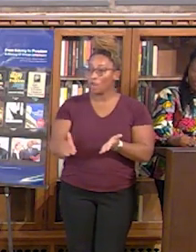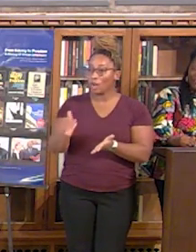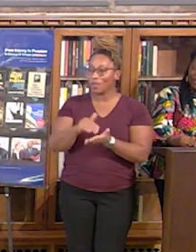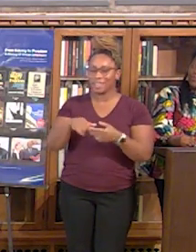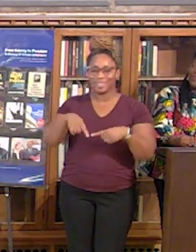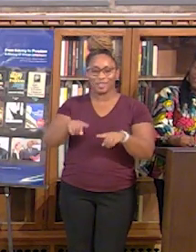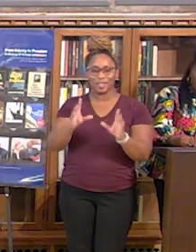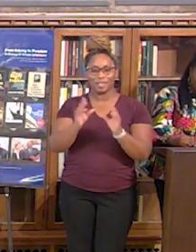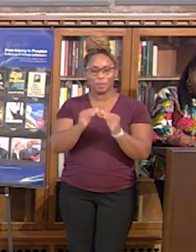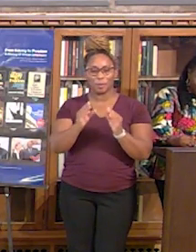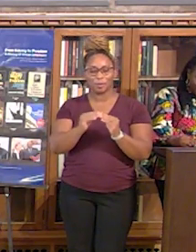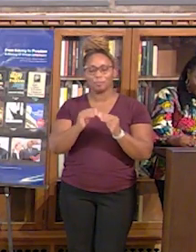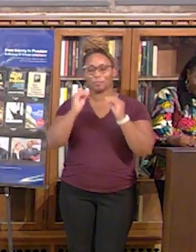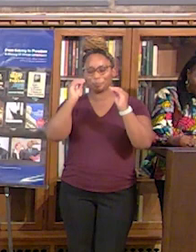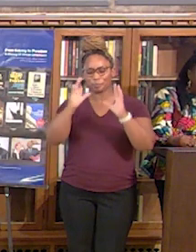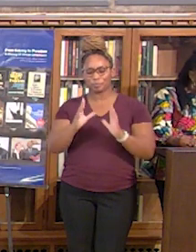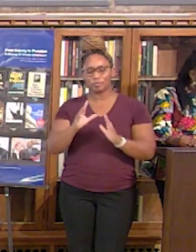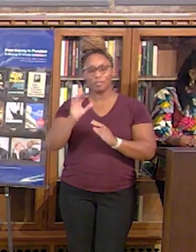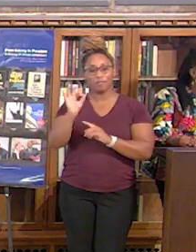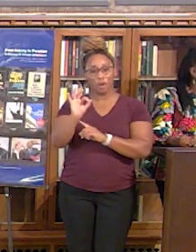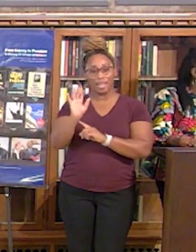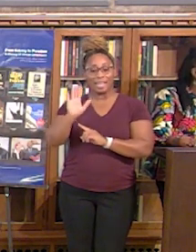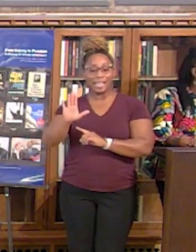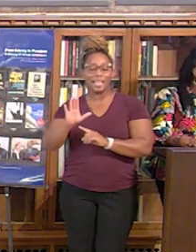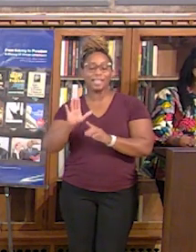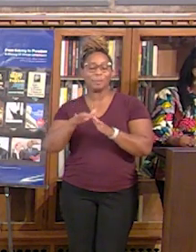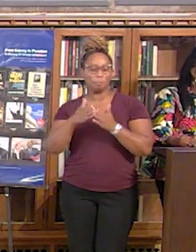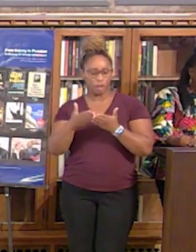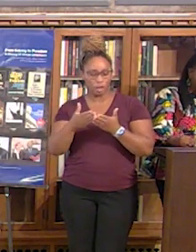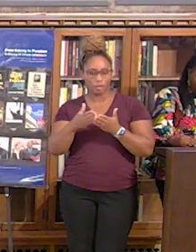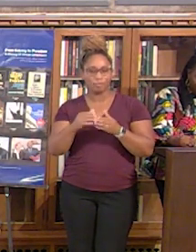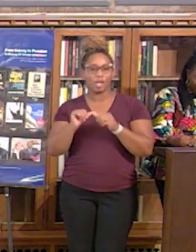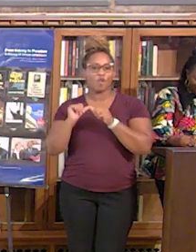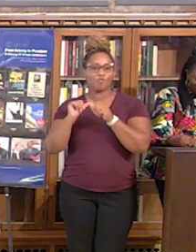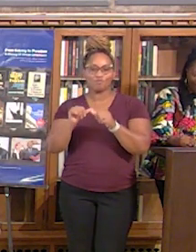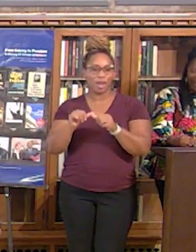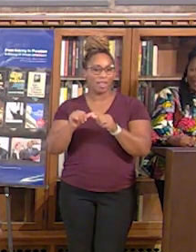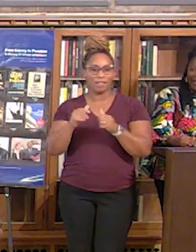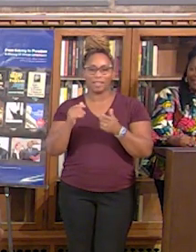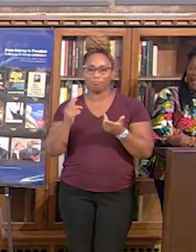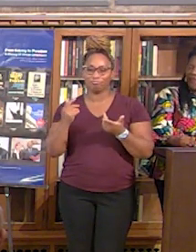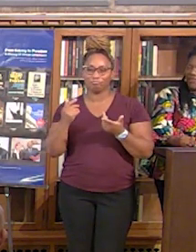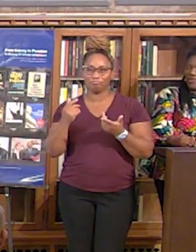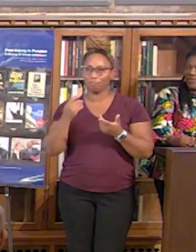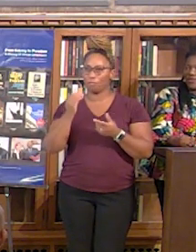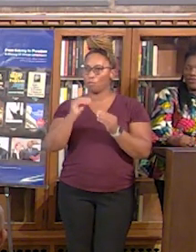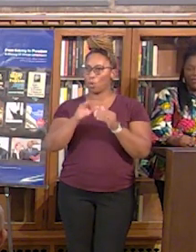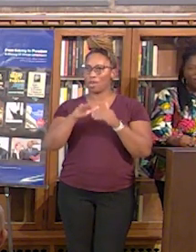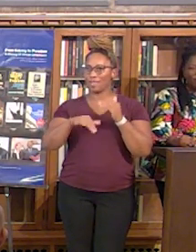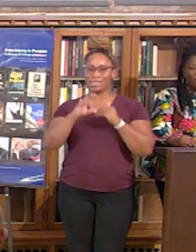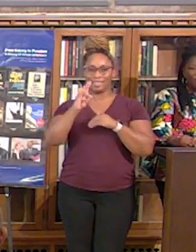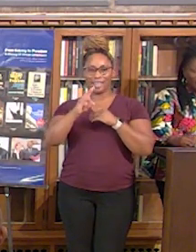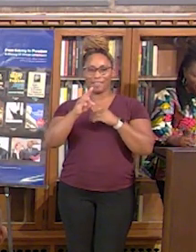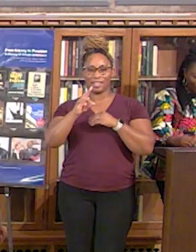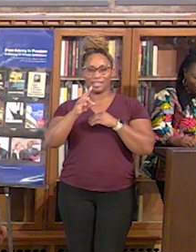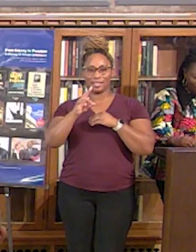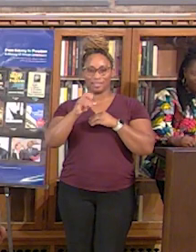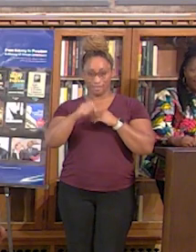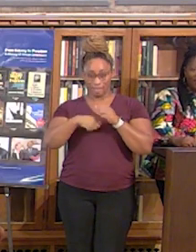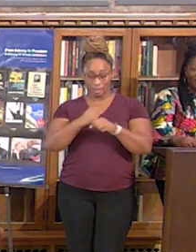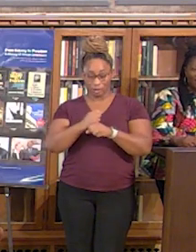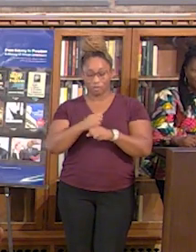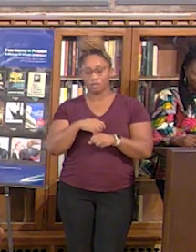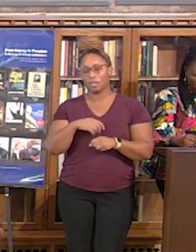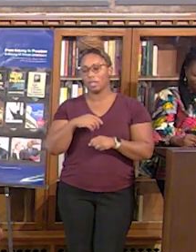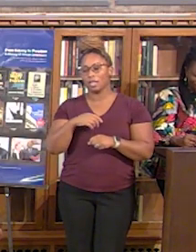this Symposium that Professor Franklin's book has remained relevant for more than seven decades after it first published and so if you